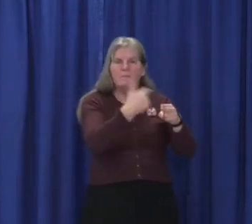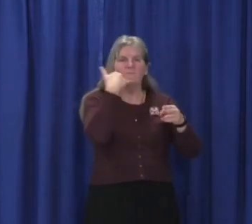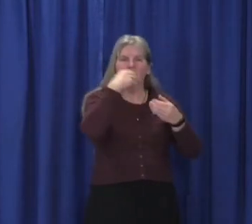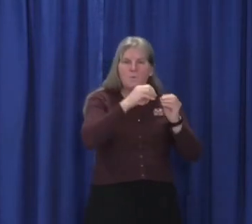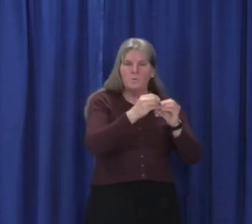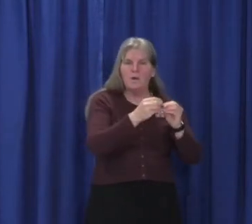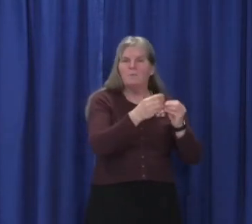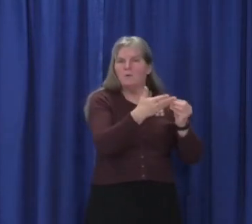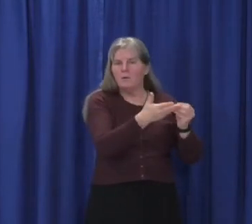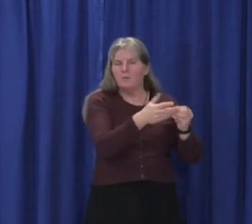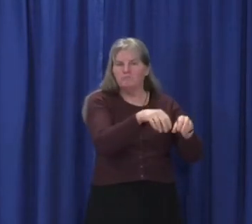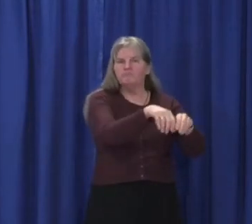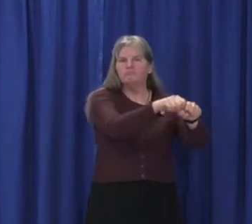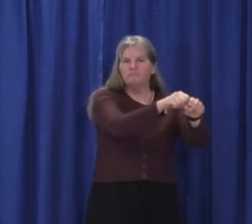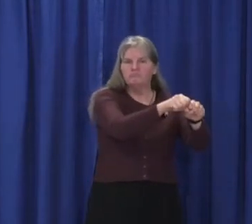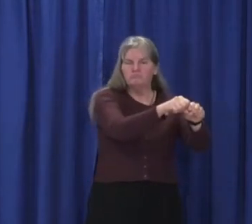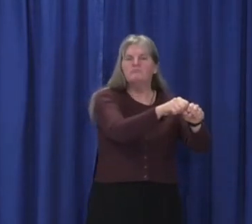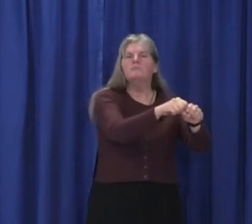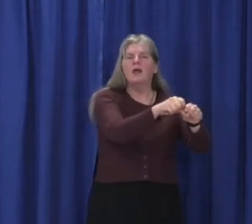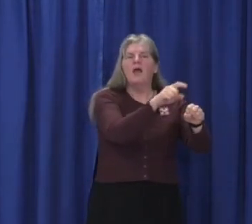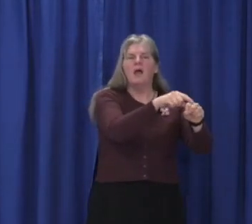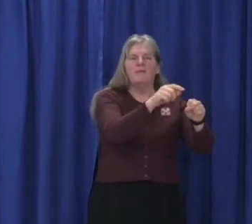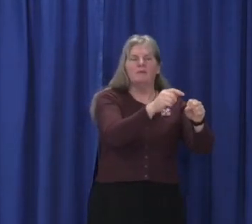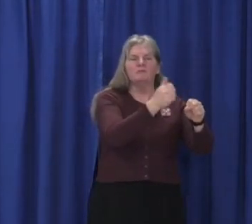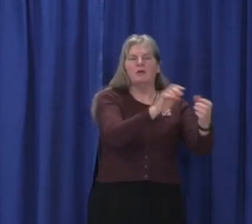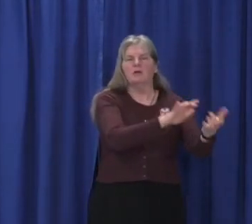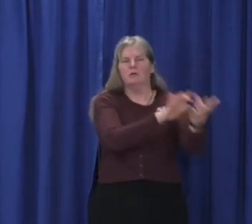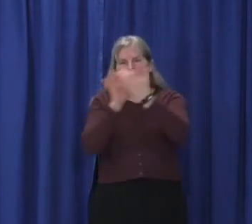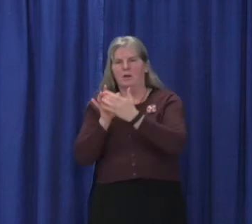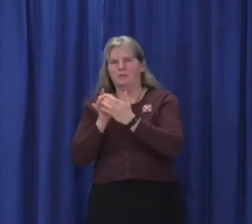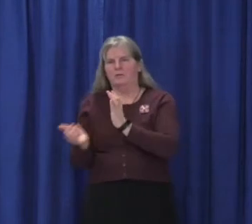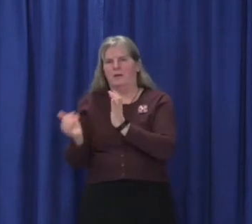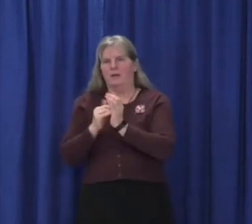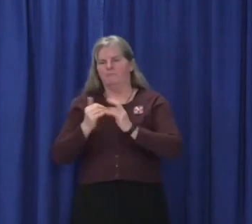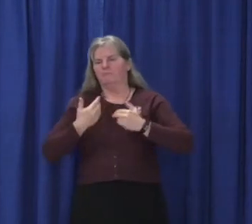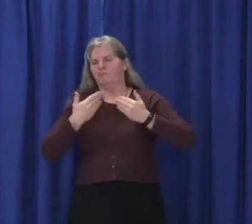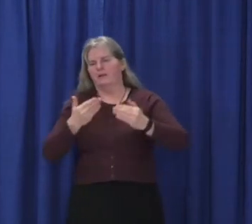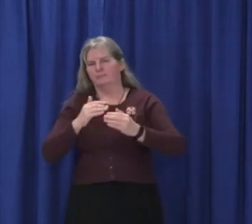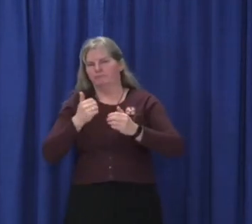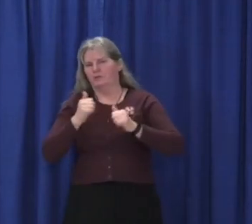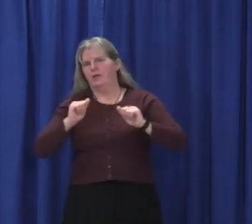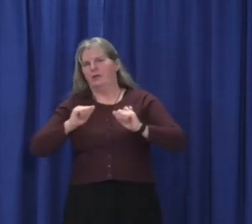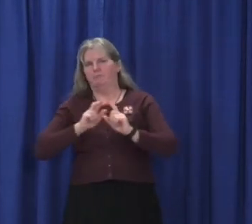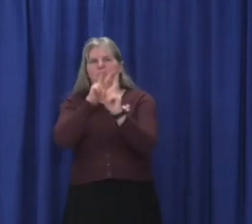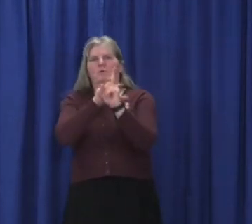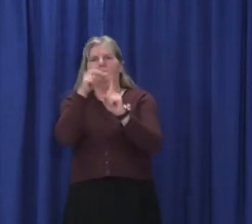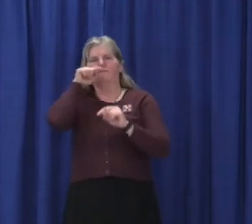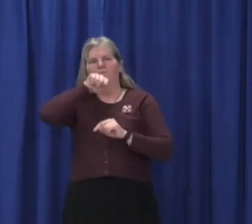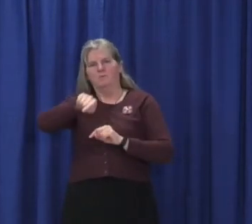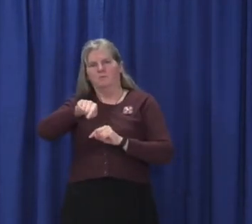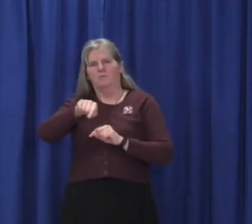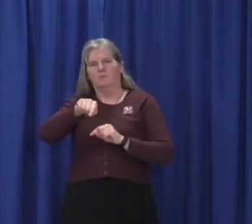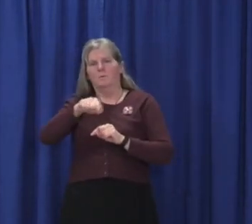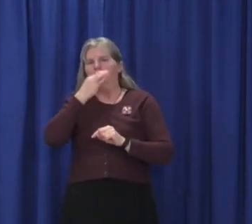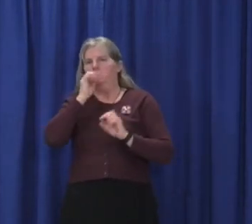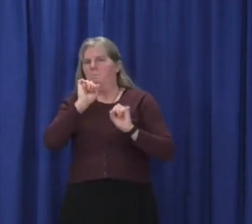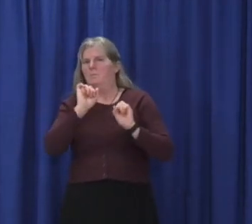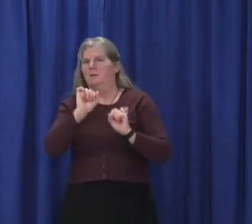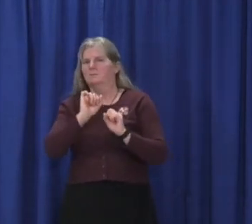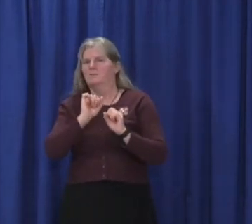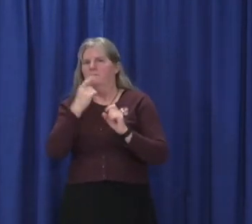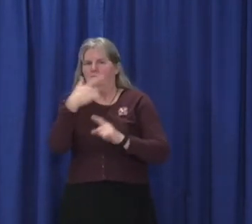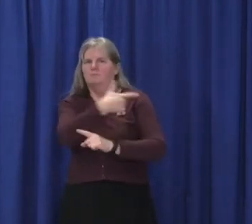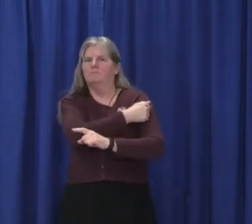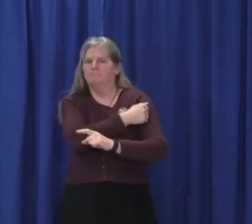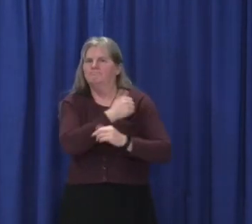and your name, and the vaccine team will do everything in their power to find an appointment for you as soon as possible.